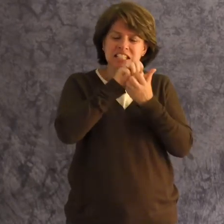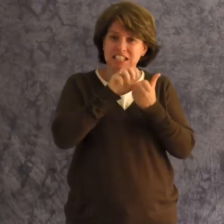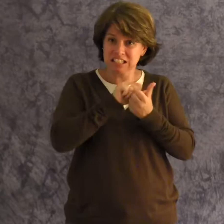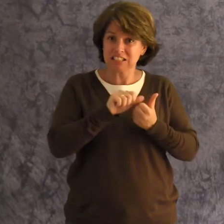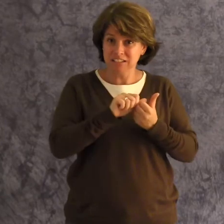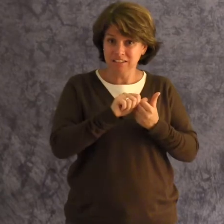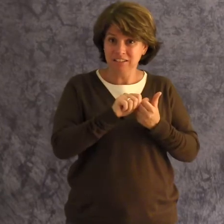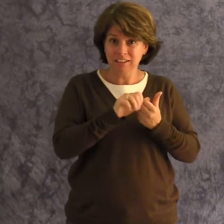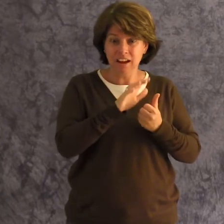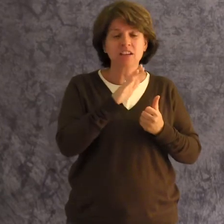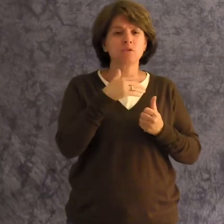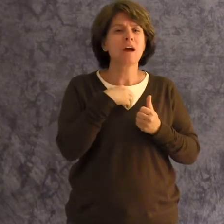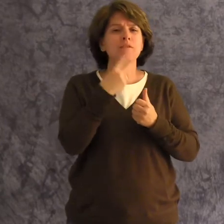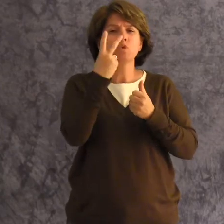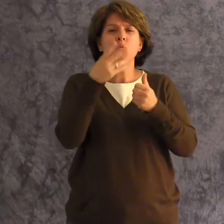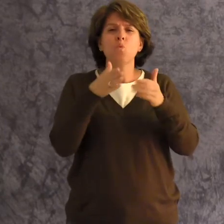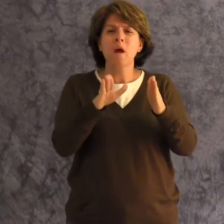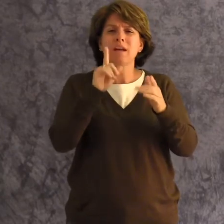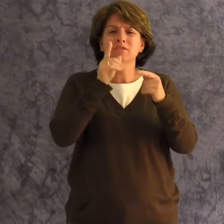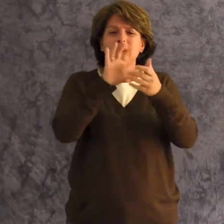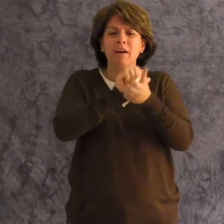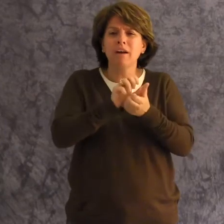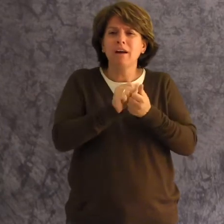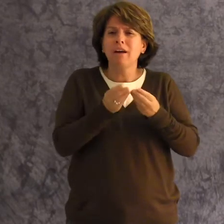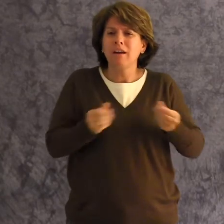begins, especially with sugars, using saliva.